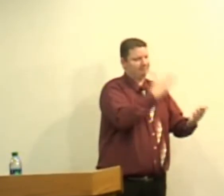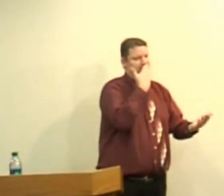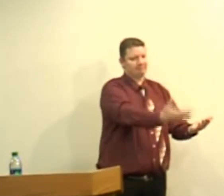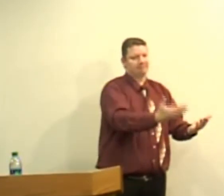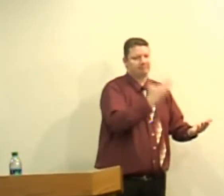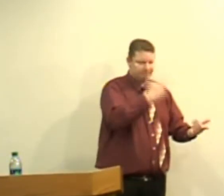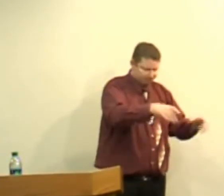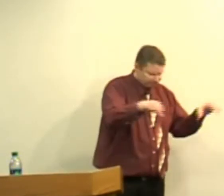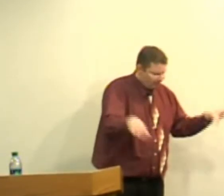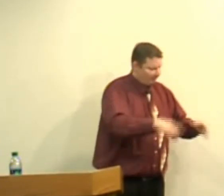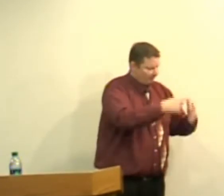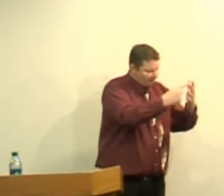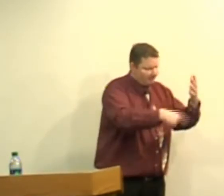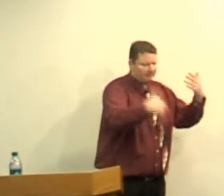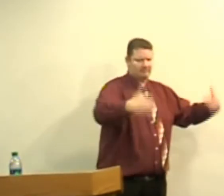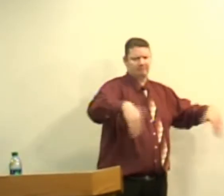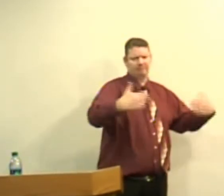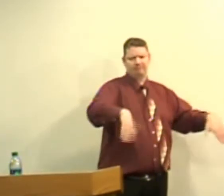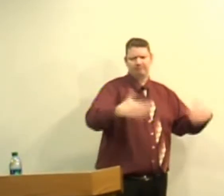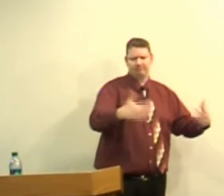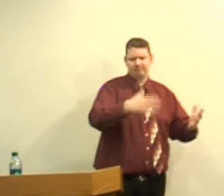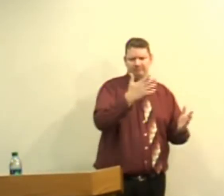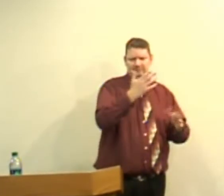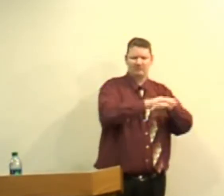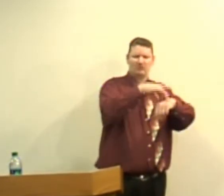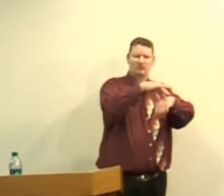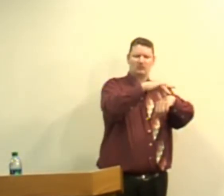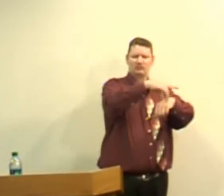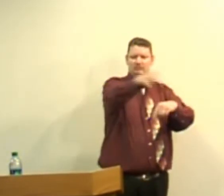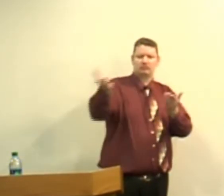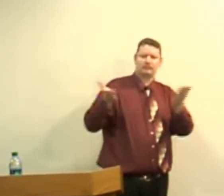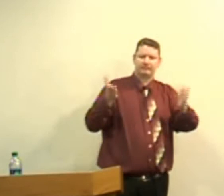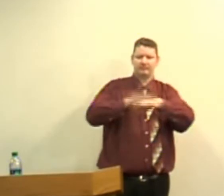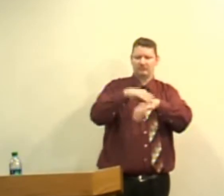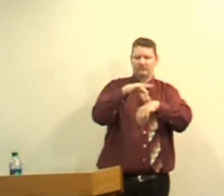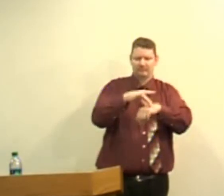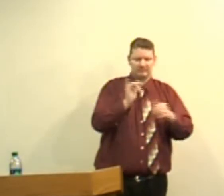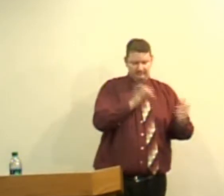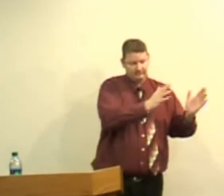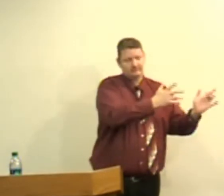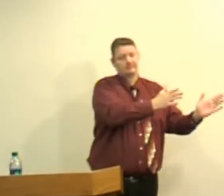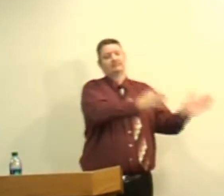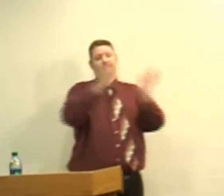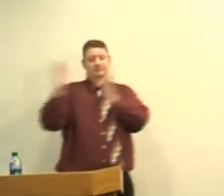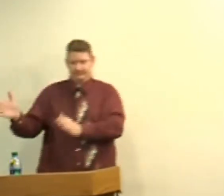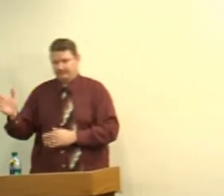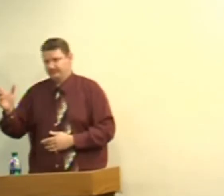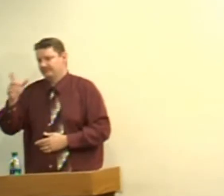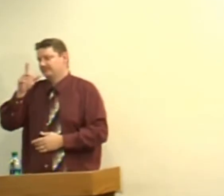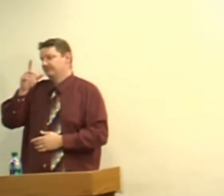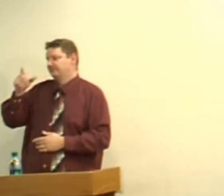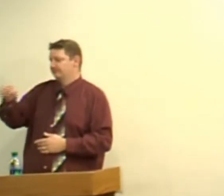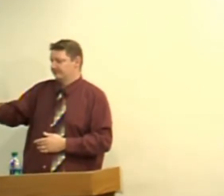He will say, come, he will say, good work, good work, All that you did on earth, you served.